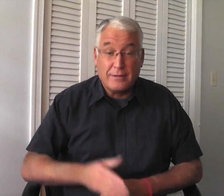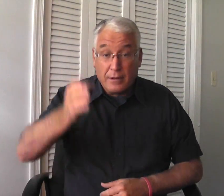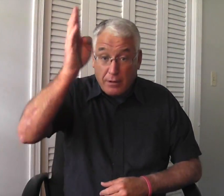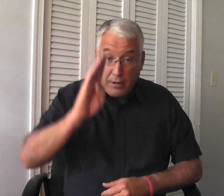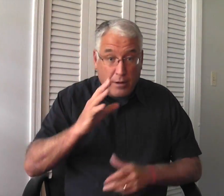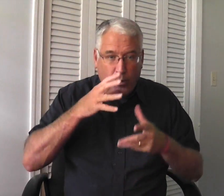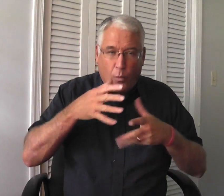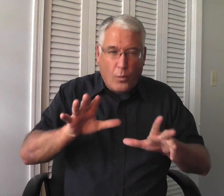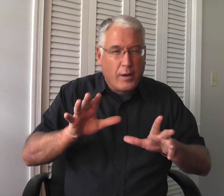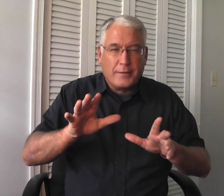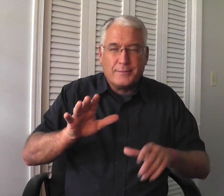that.